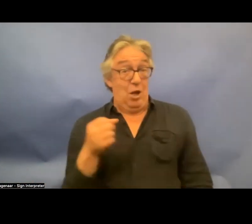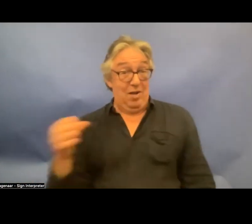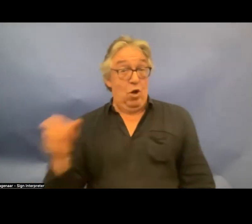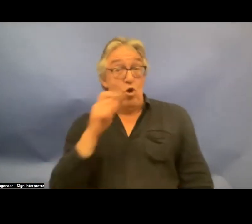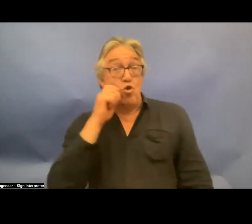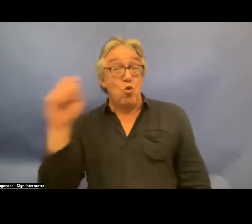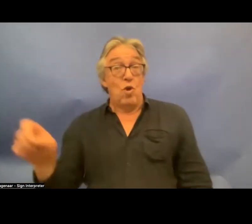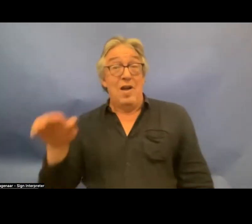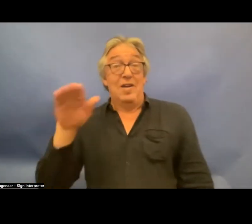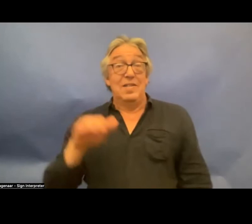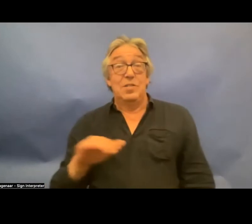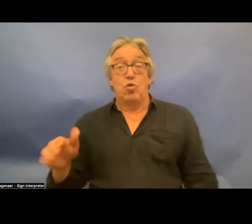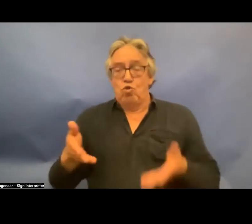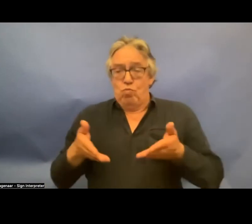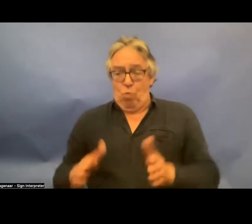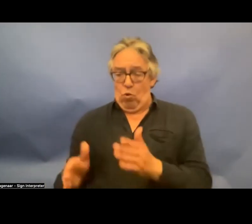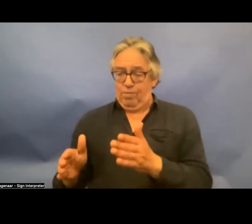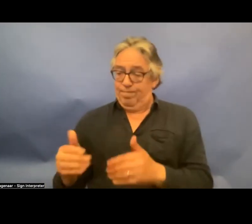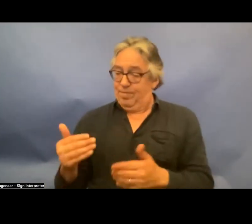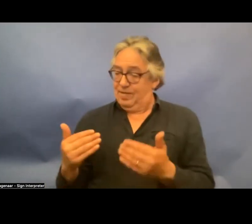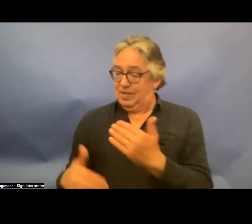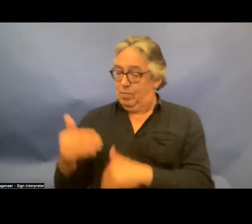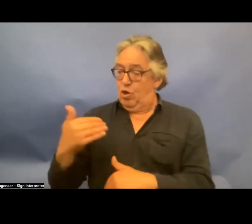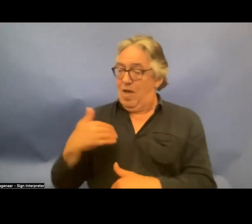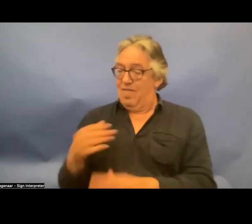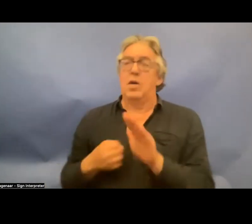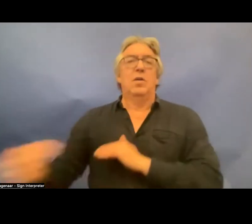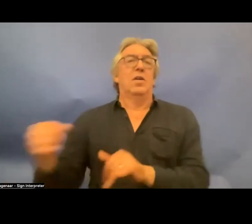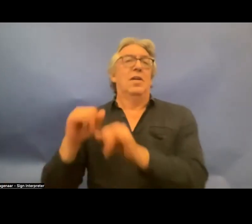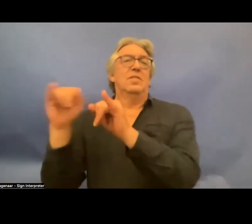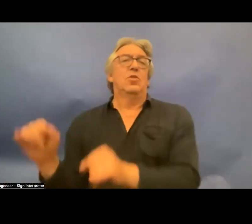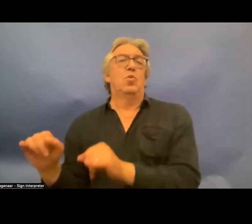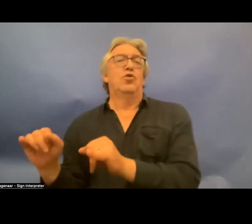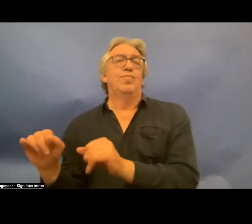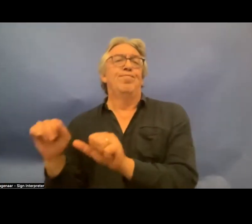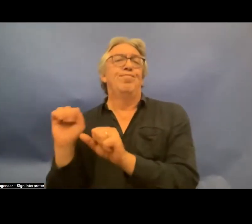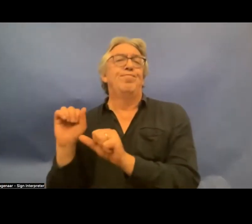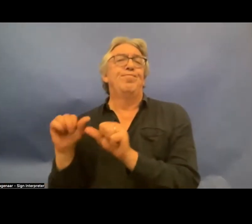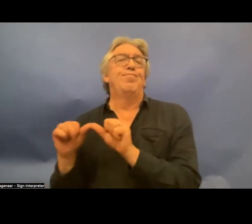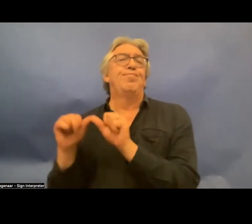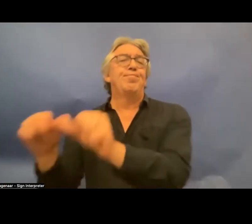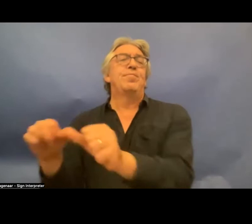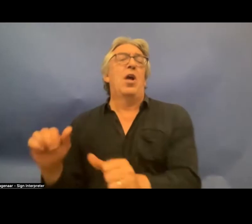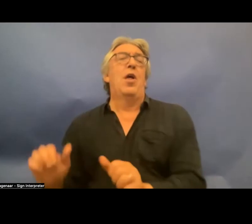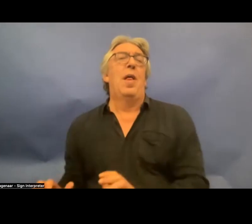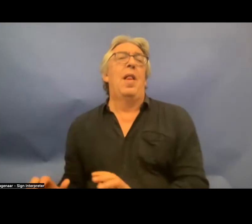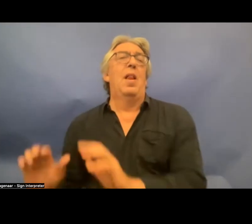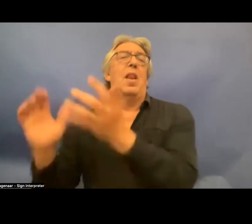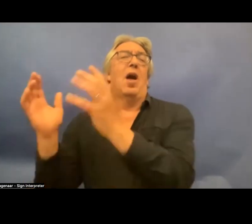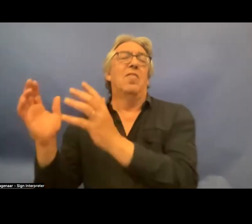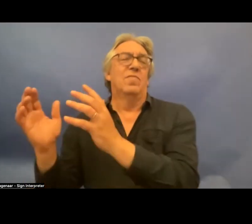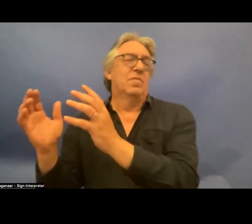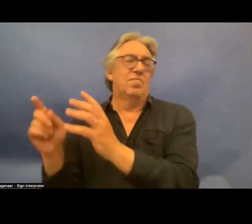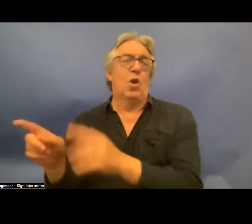a lifetime. So we have to be aware of that and not get into a trap to compare the